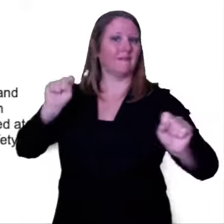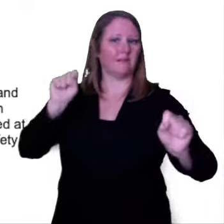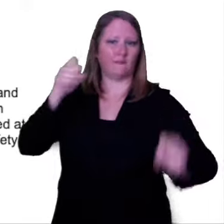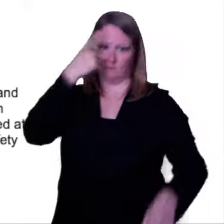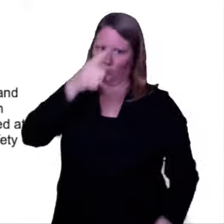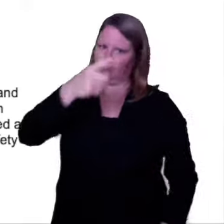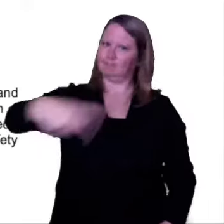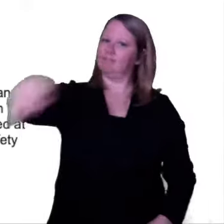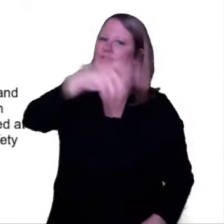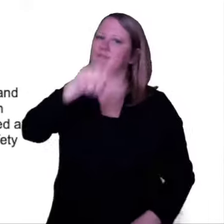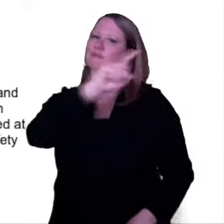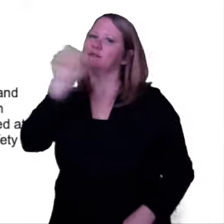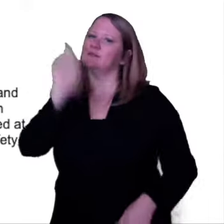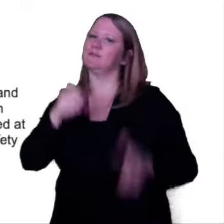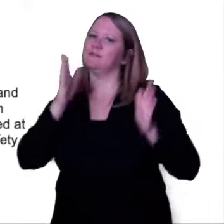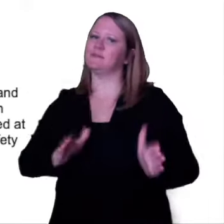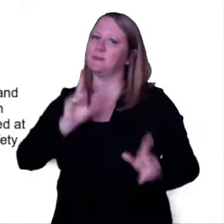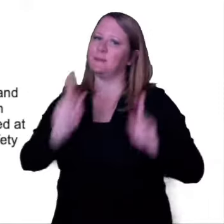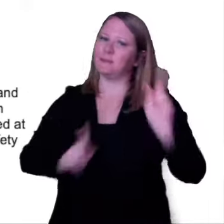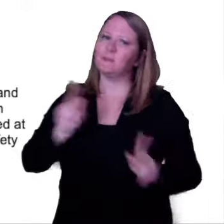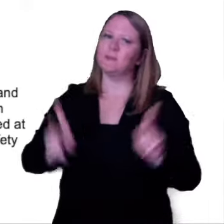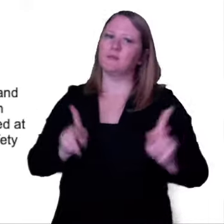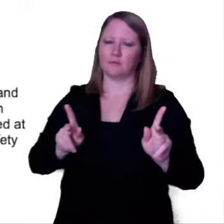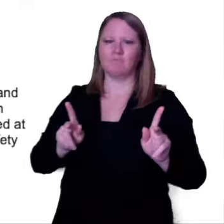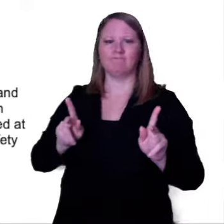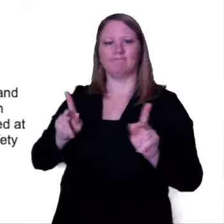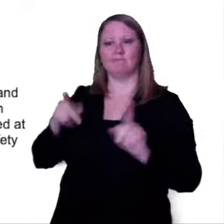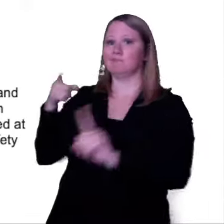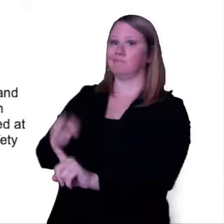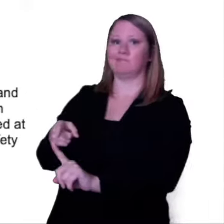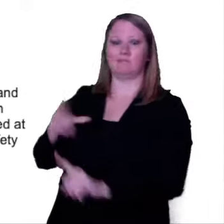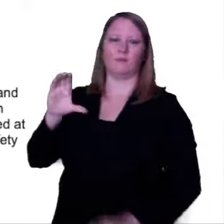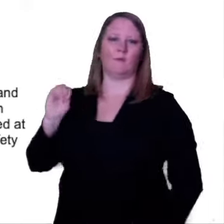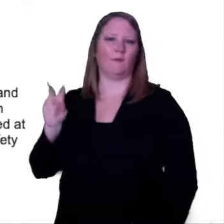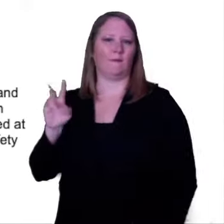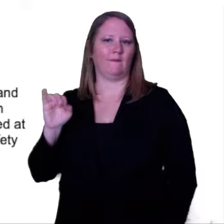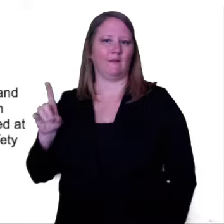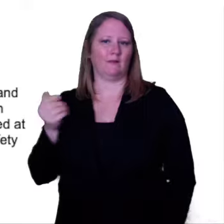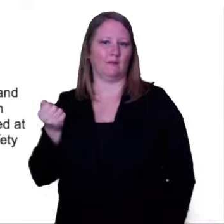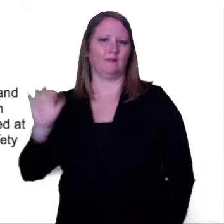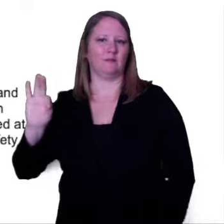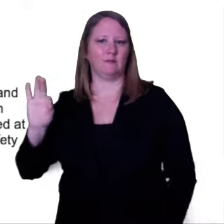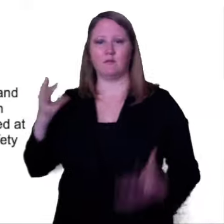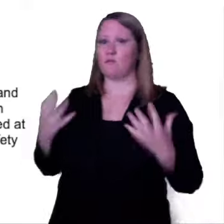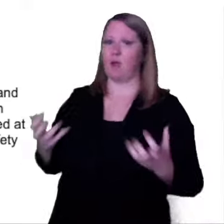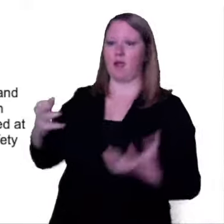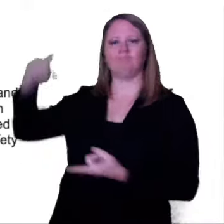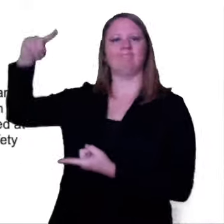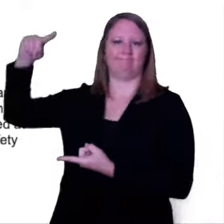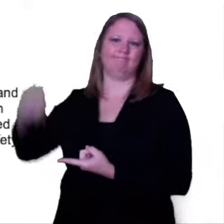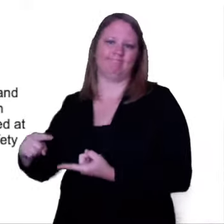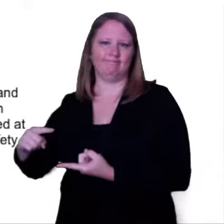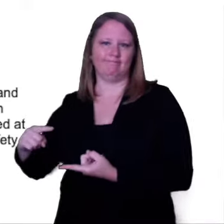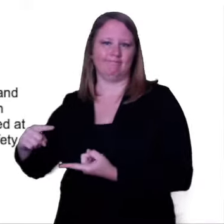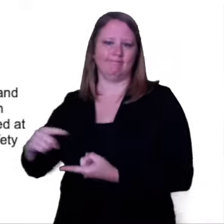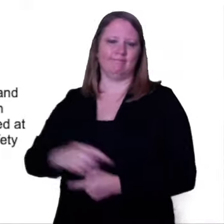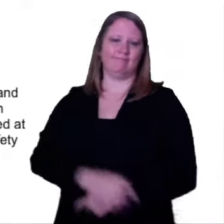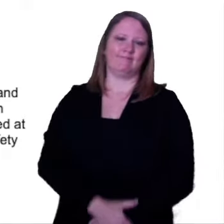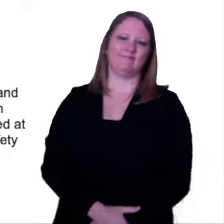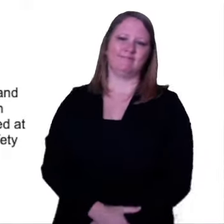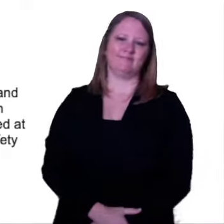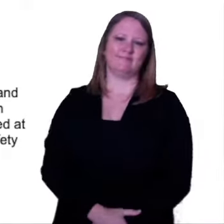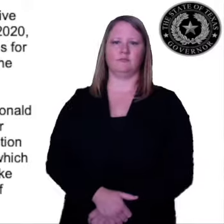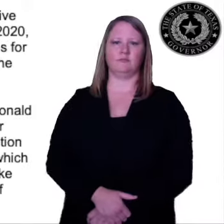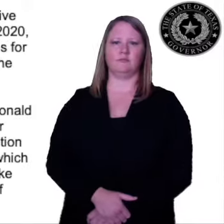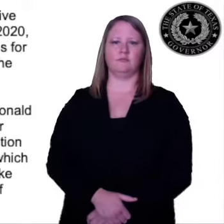at protecting the health and safety of Texans and ensuring an effective response to this disaster, and